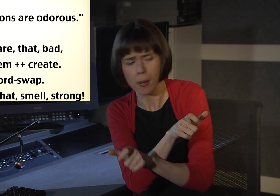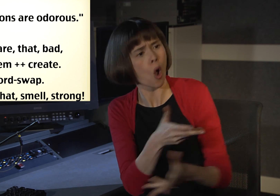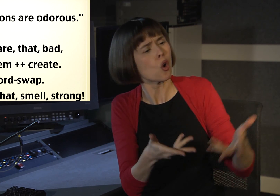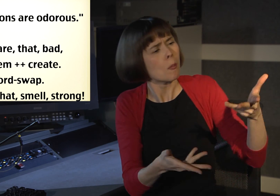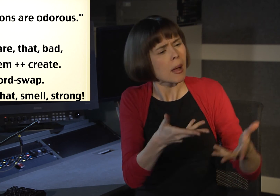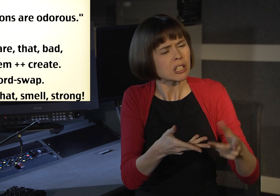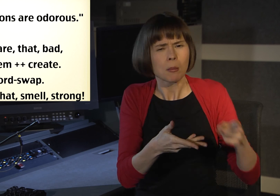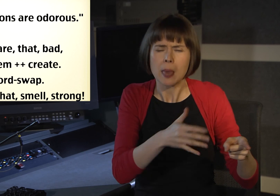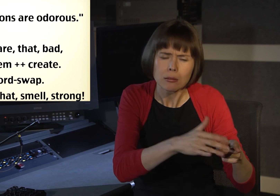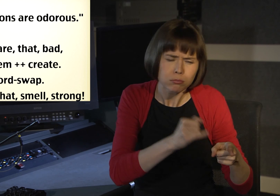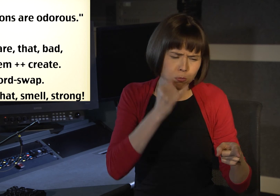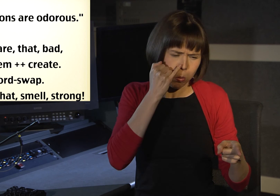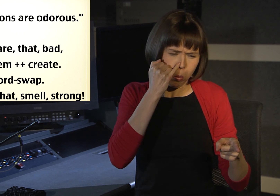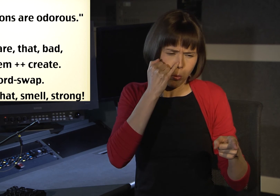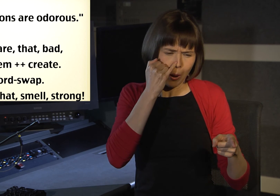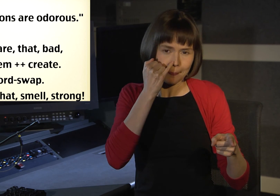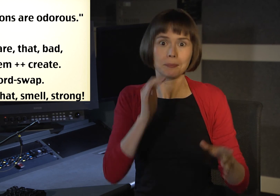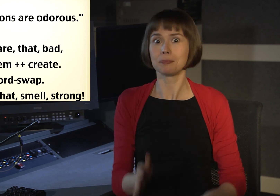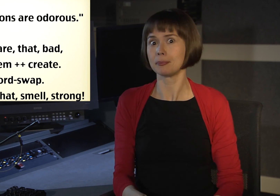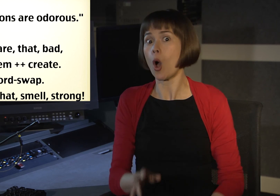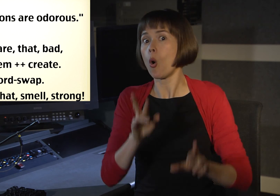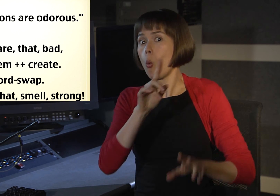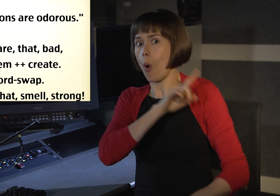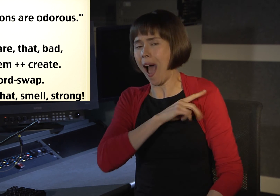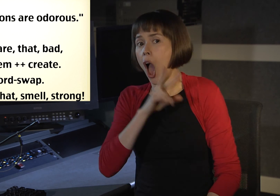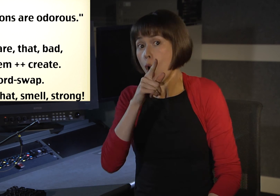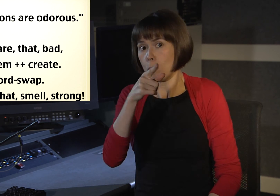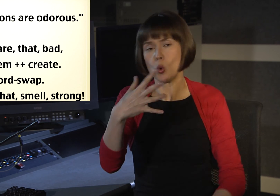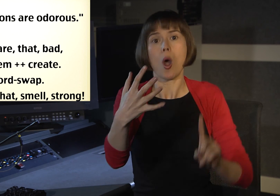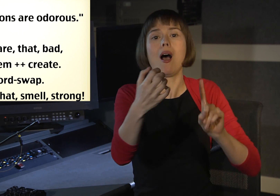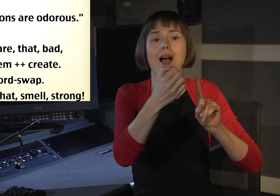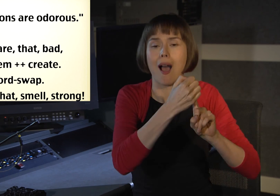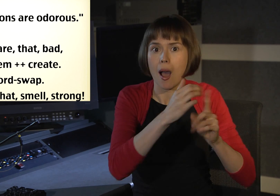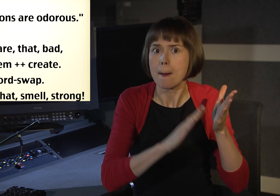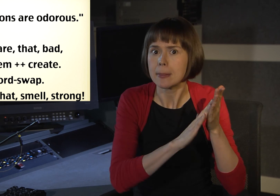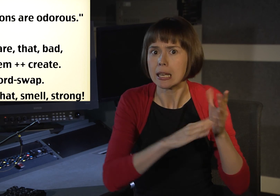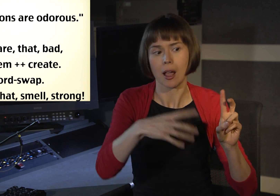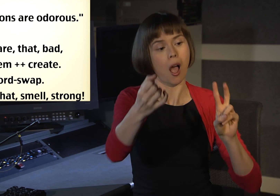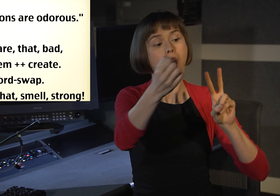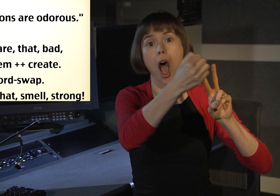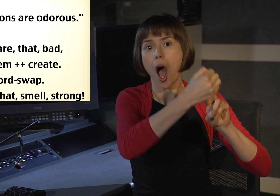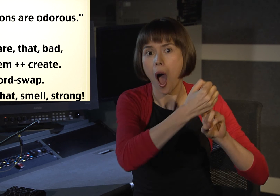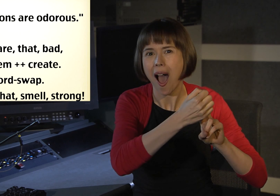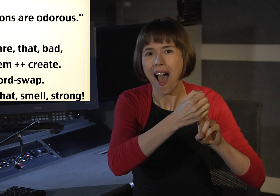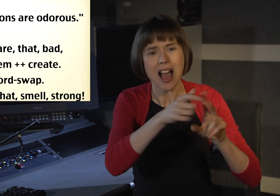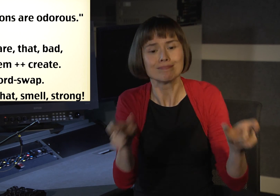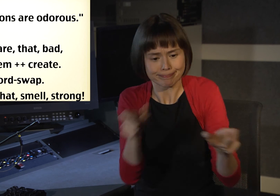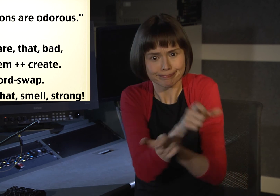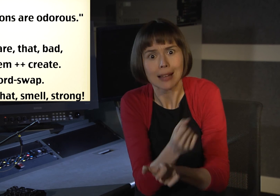that a Dogberryism or a malapropism has happened. And then I'm going to sign what he actually says so that hopefully you as deaf students will be able to see